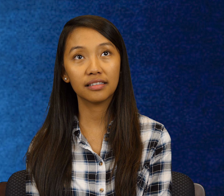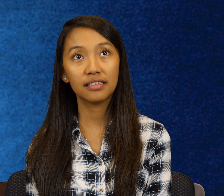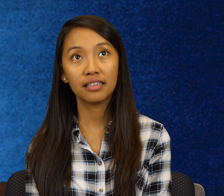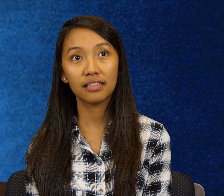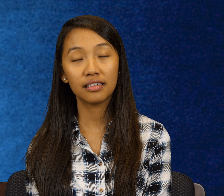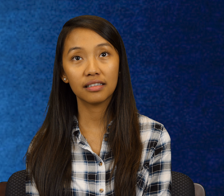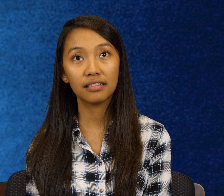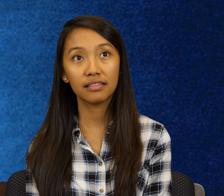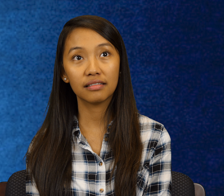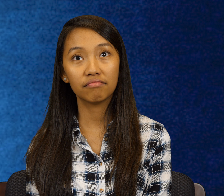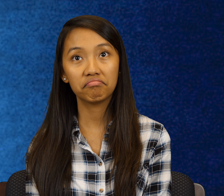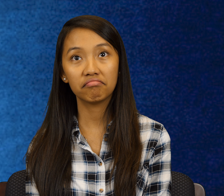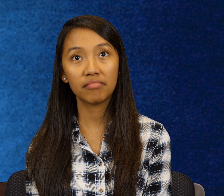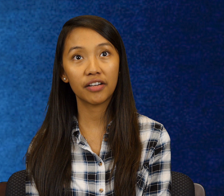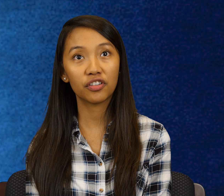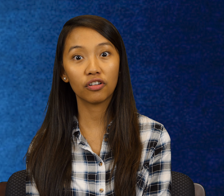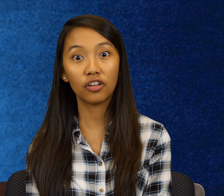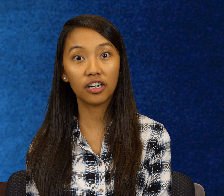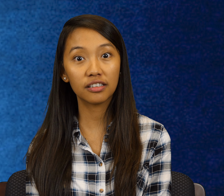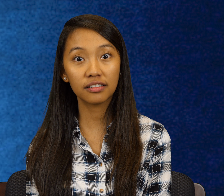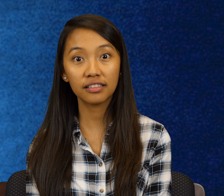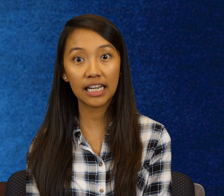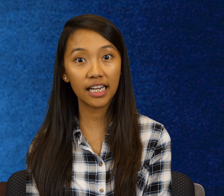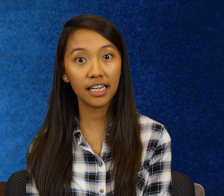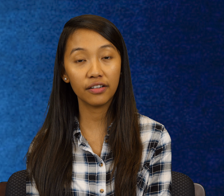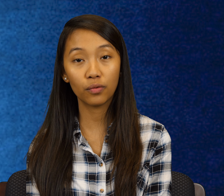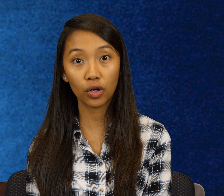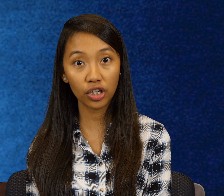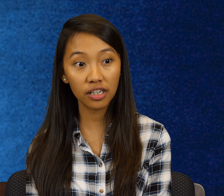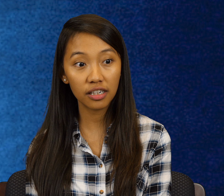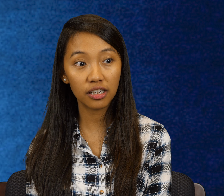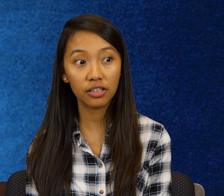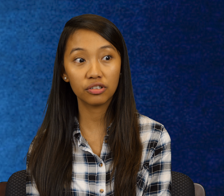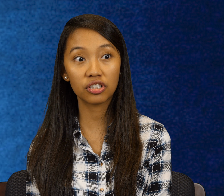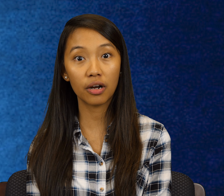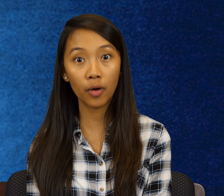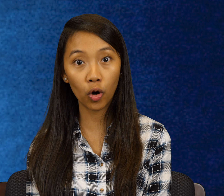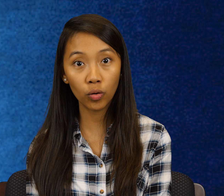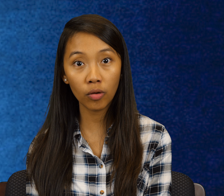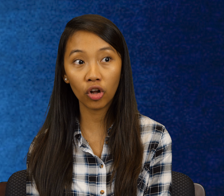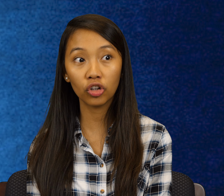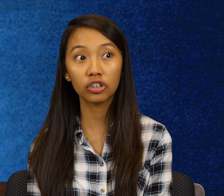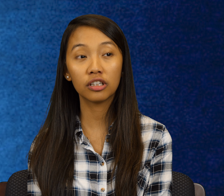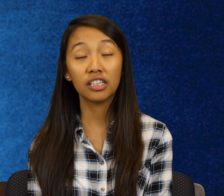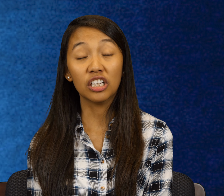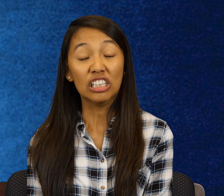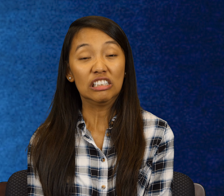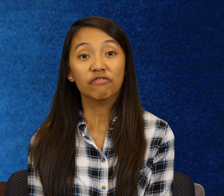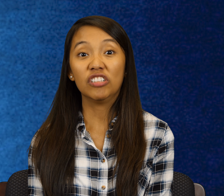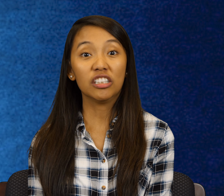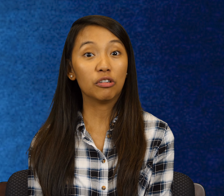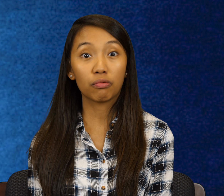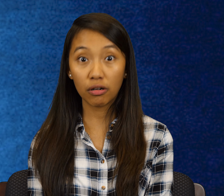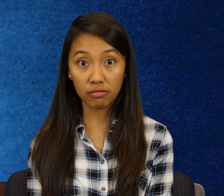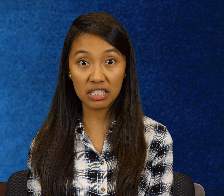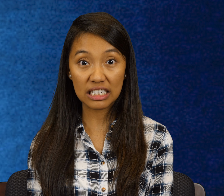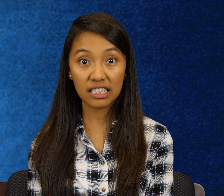And after a long day of work, you just come home all feeling gross and